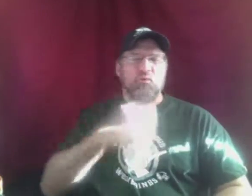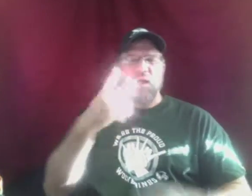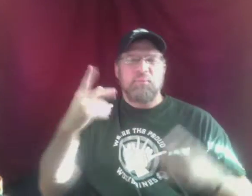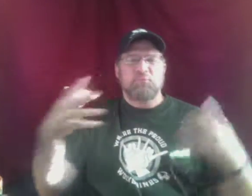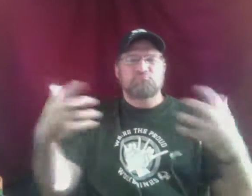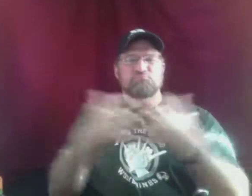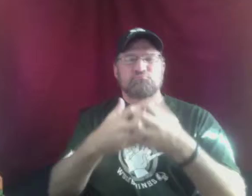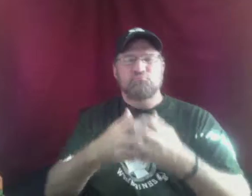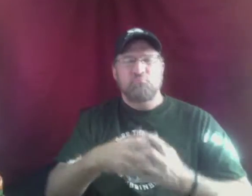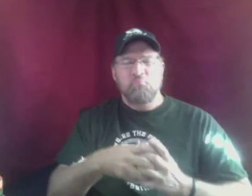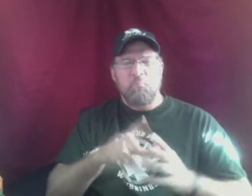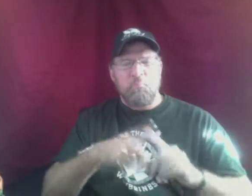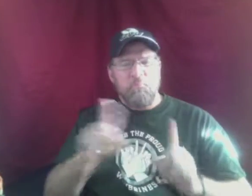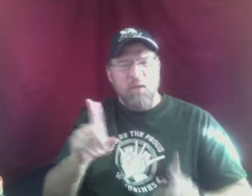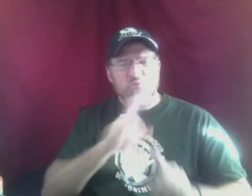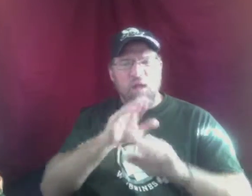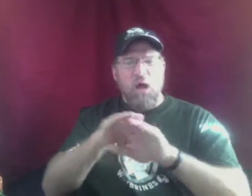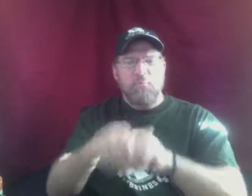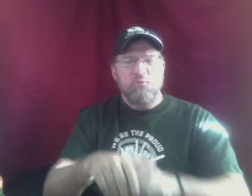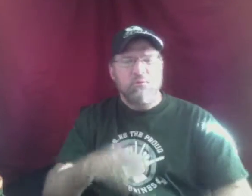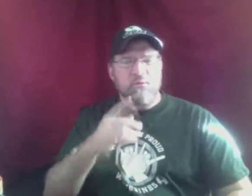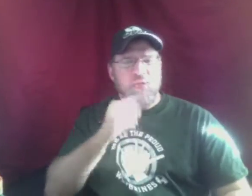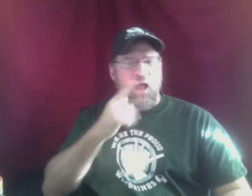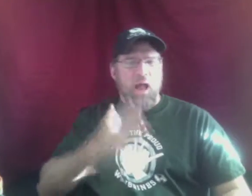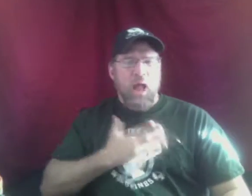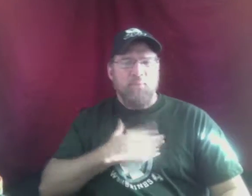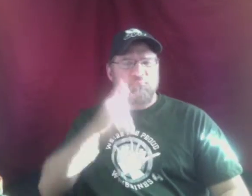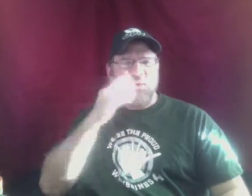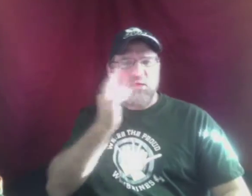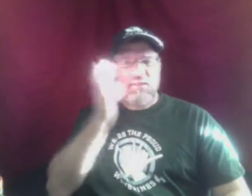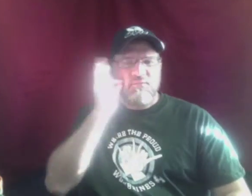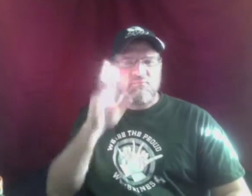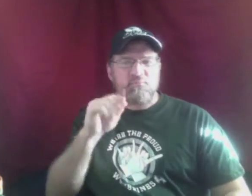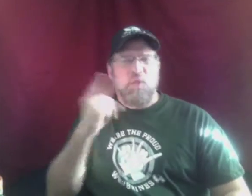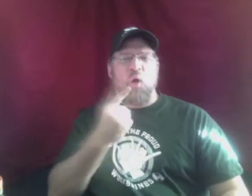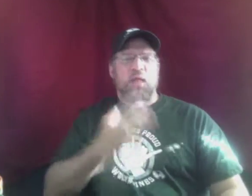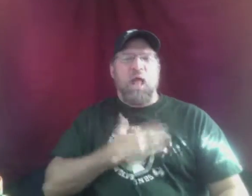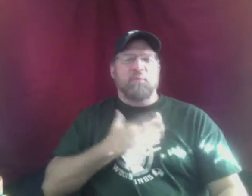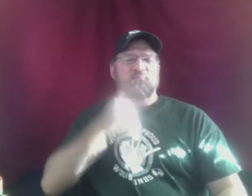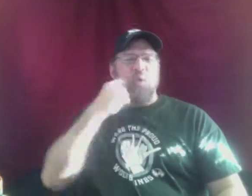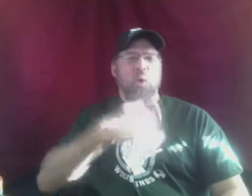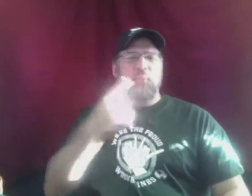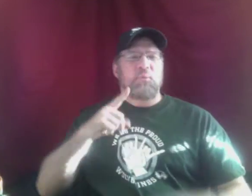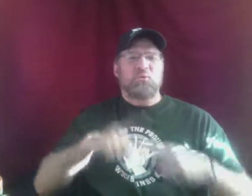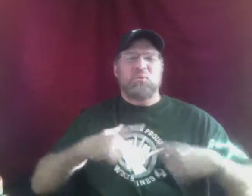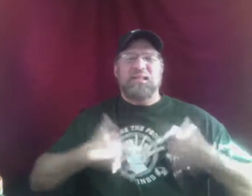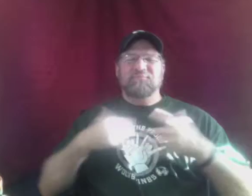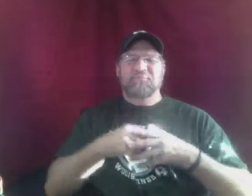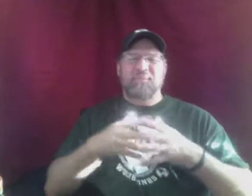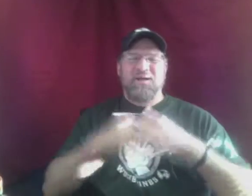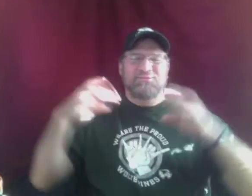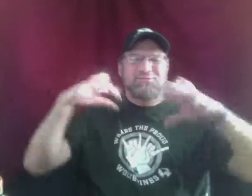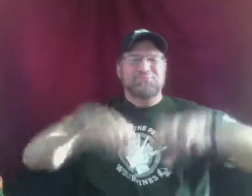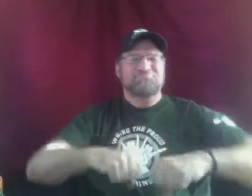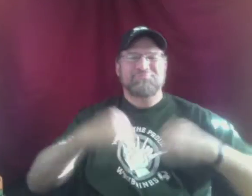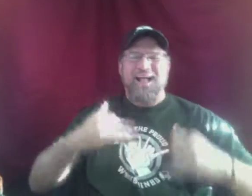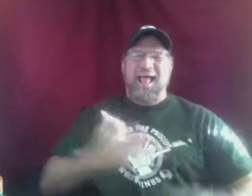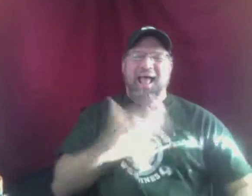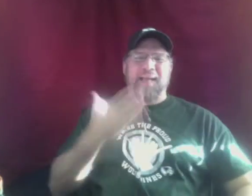lovey. I'll lean in, put my arm around her. She'll nestle up, feeling butterflies.